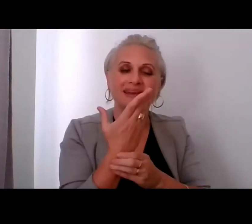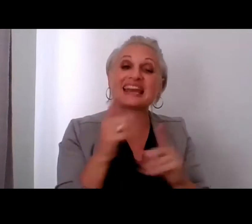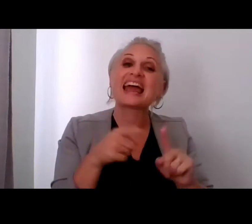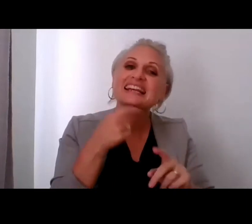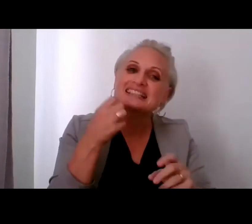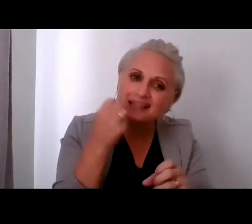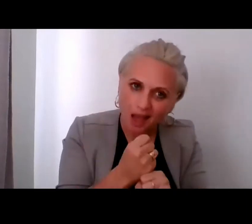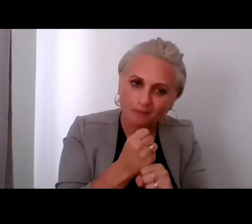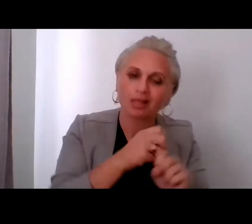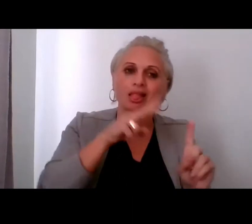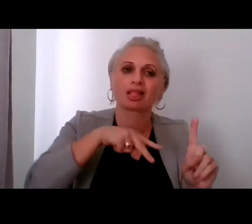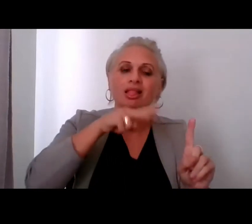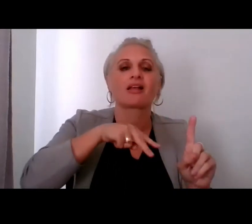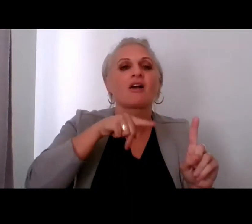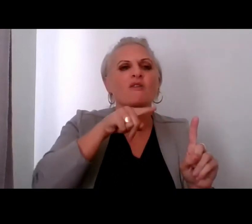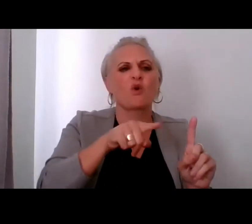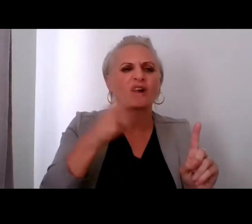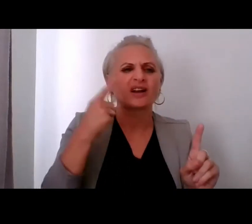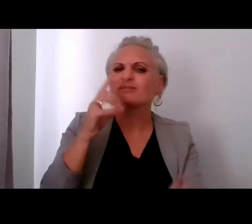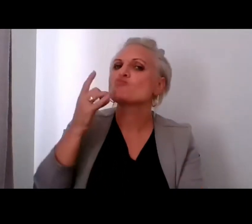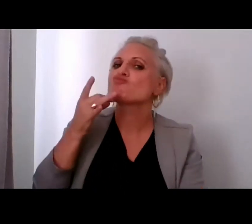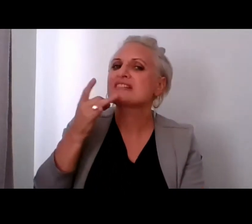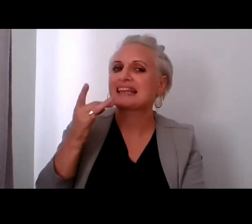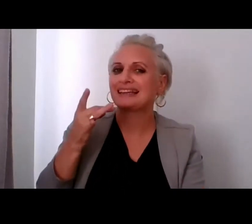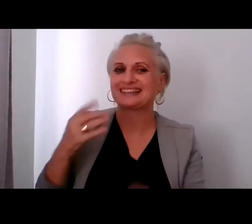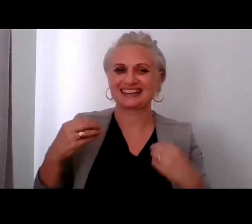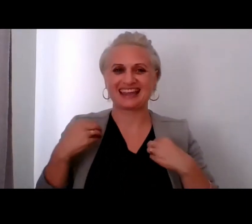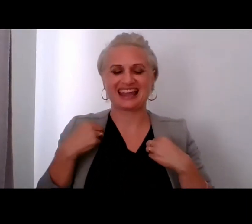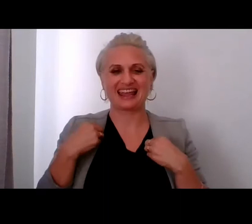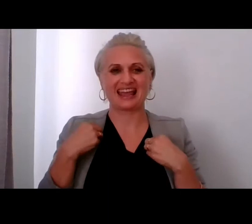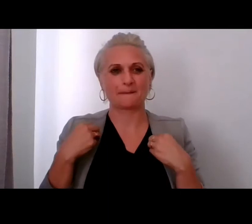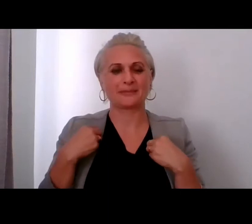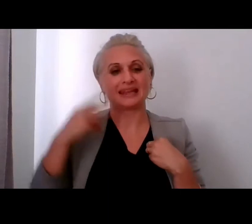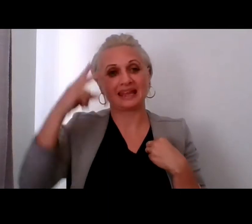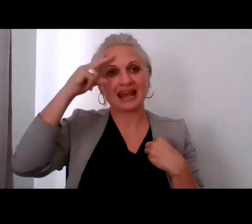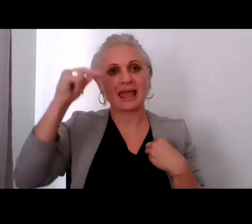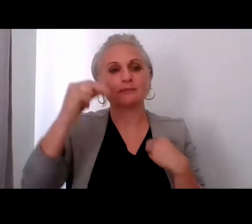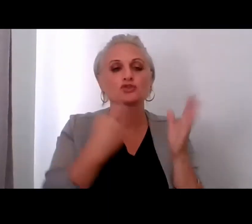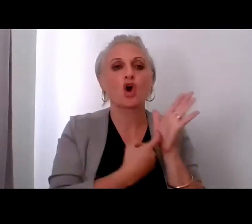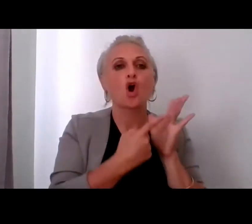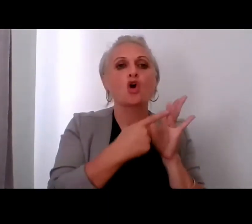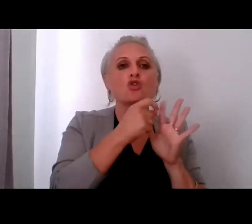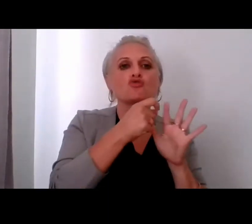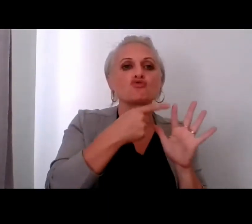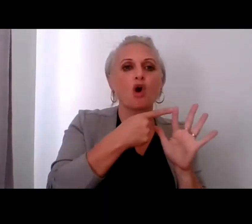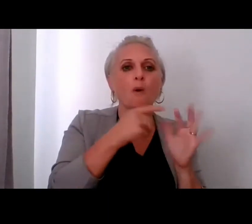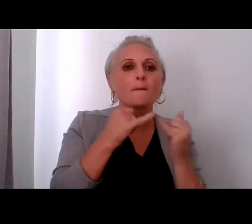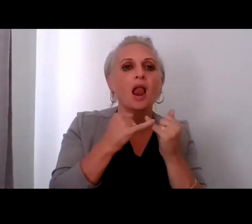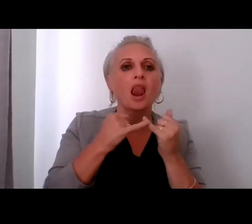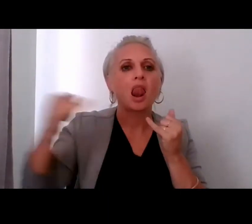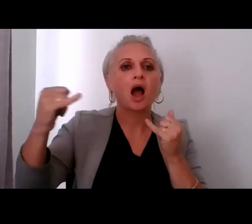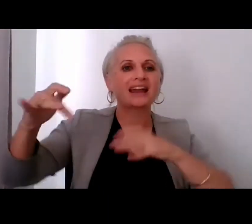policy for a fictitious company called Rope Line Theatre, or RLT